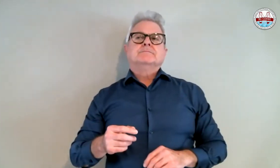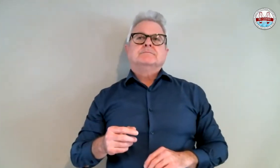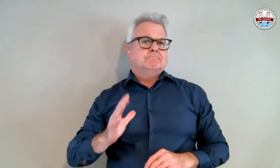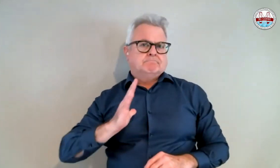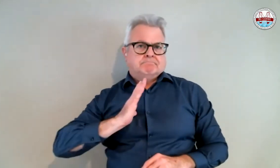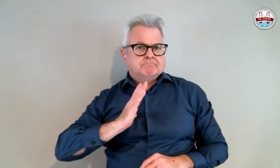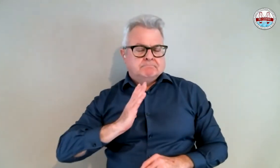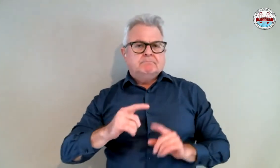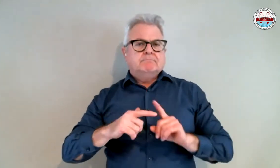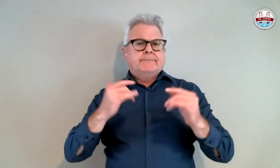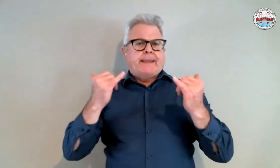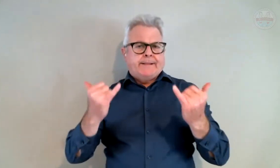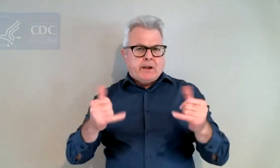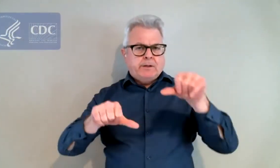mask, which is fine.